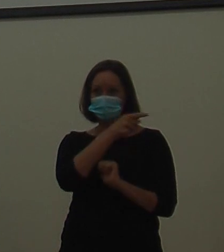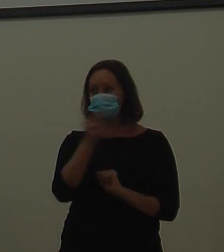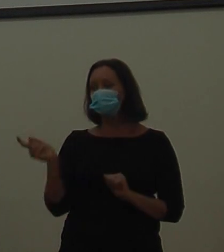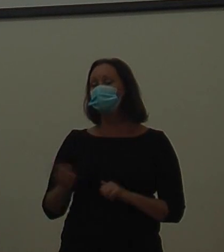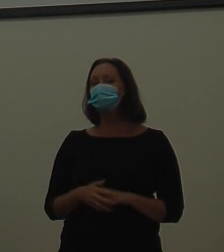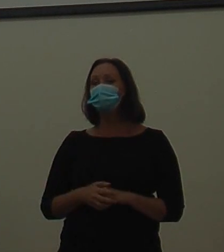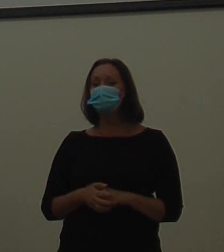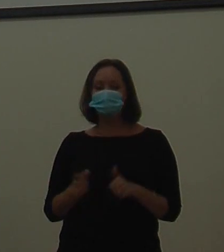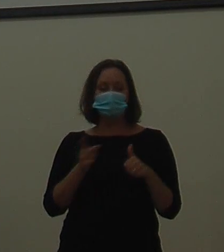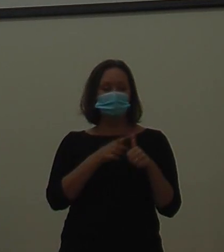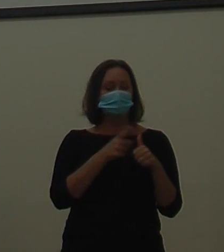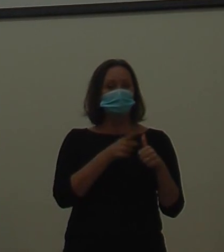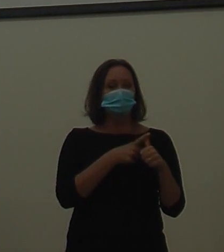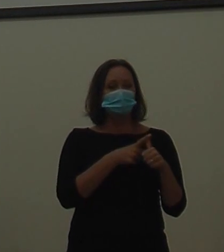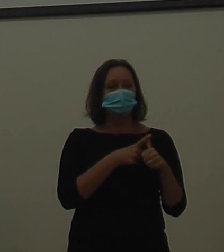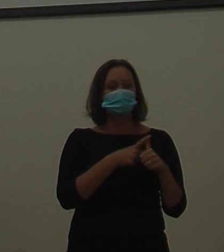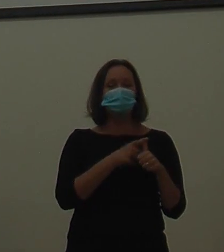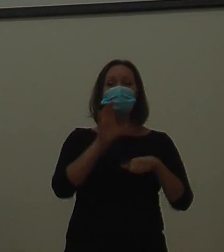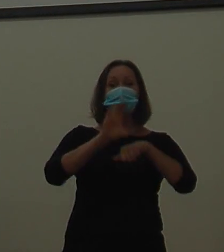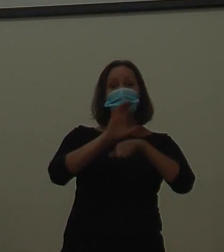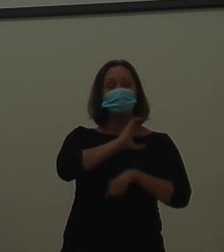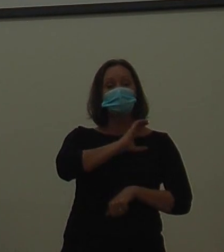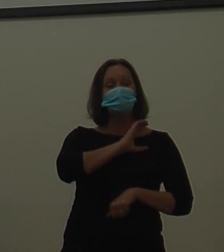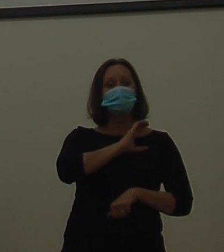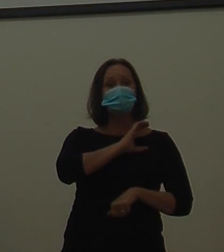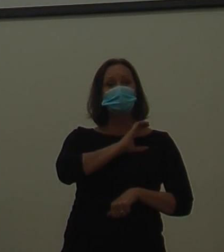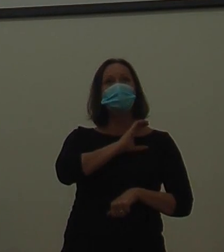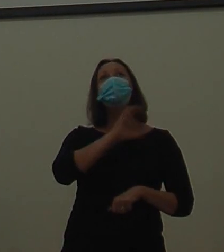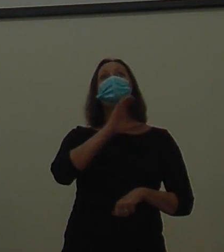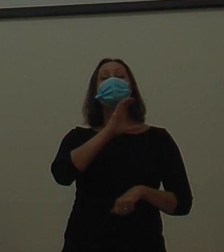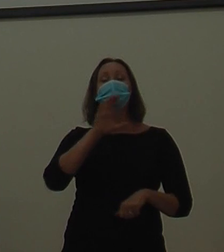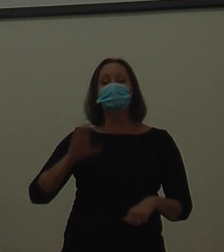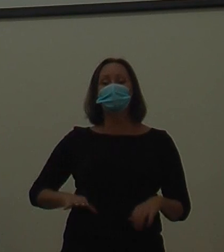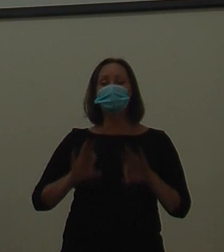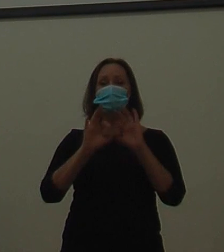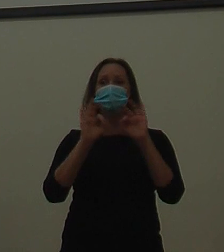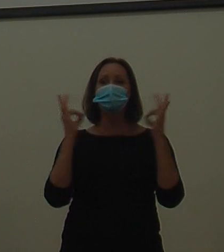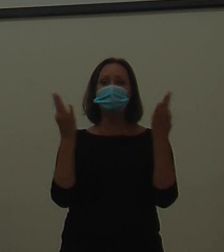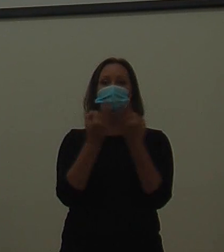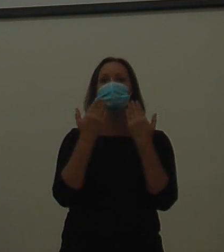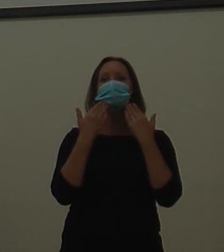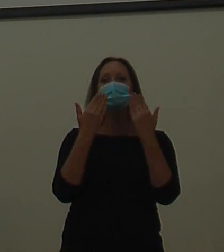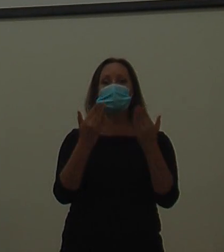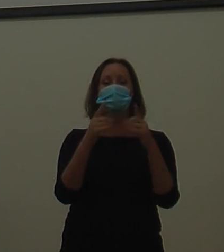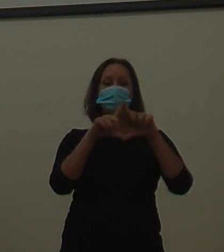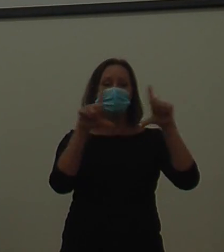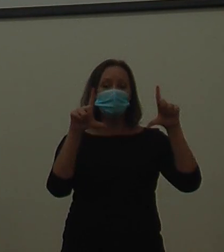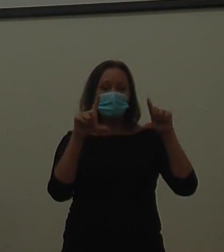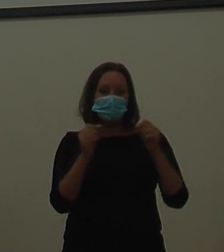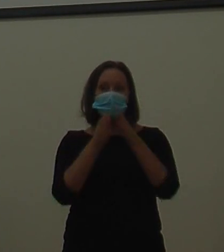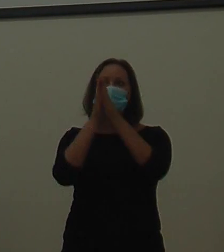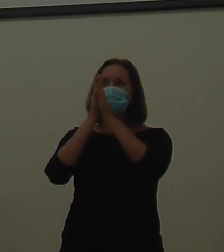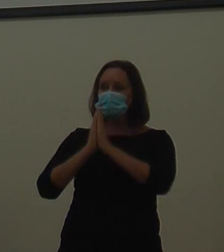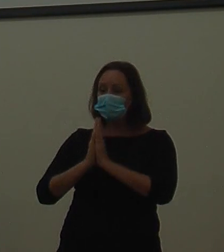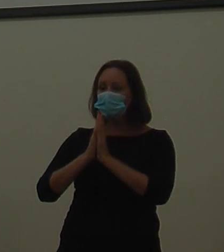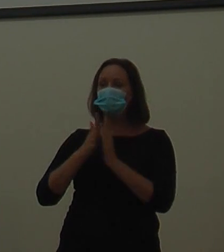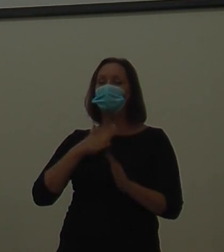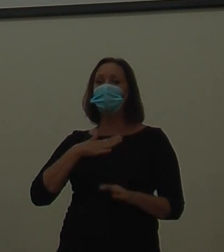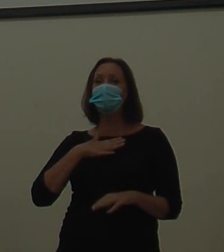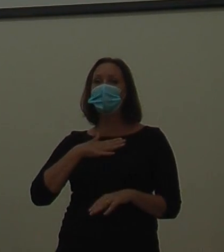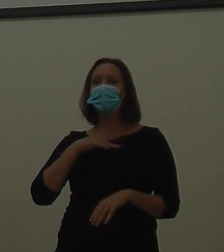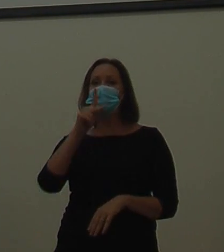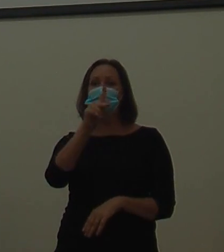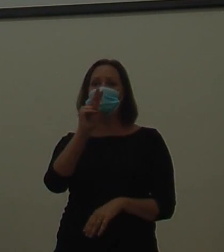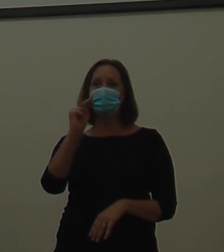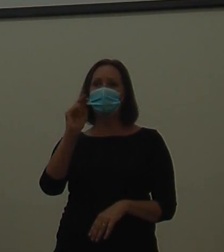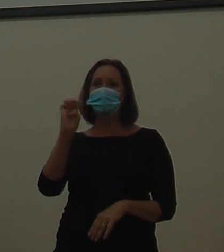First, dear church family, thank you for all the cards, wishes, kind thoughts, offers of food, mostly for the prayers. My knee surgery went well, and I am on the mend.